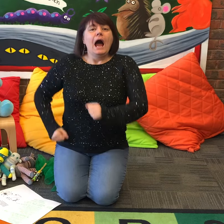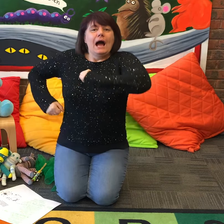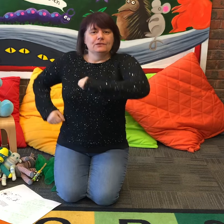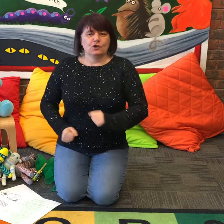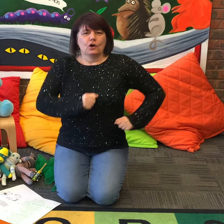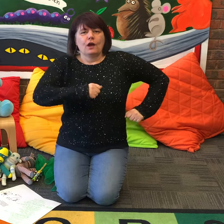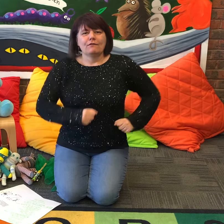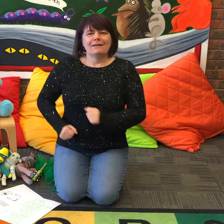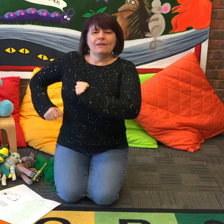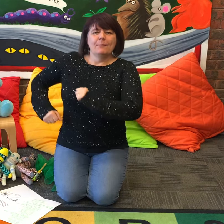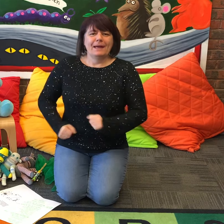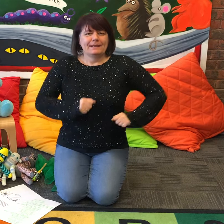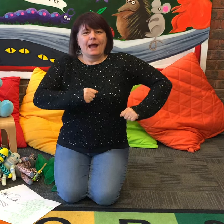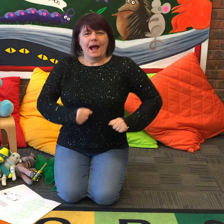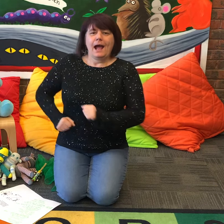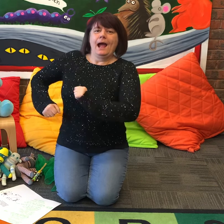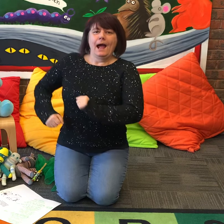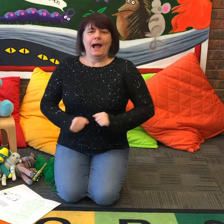and jog around the bed.